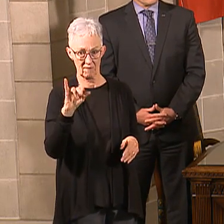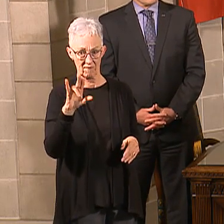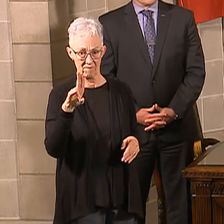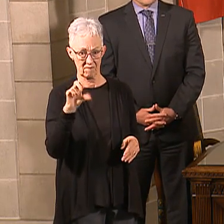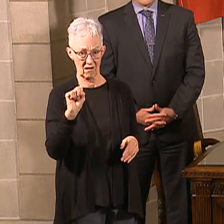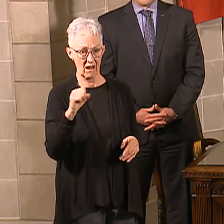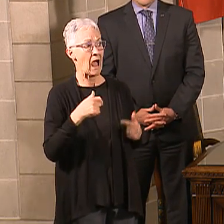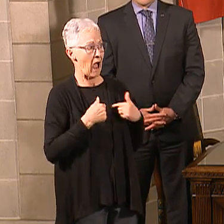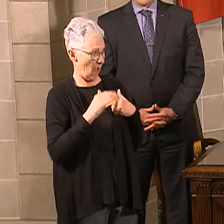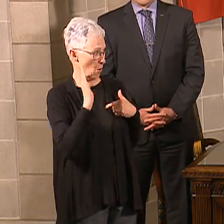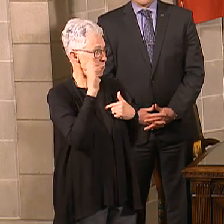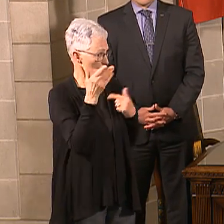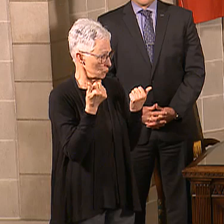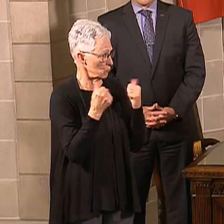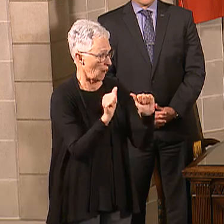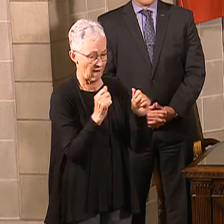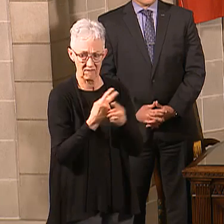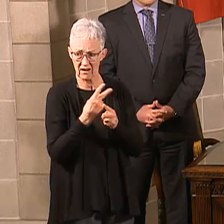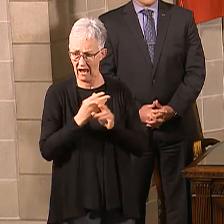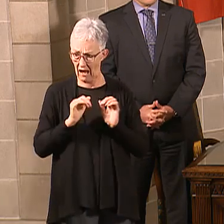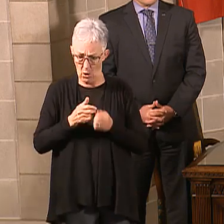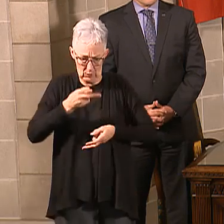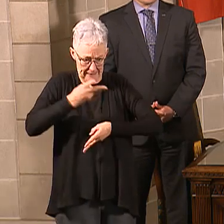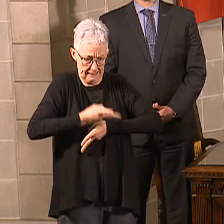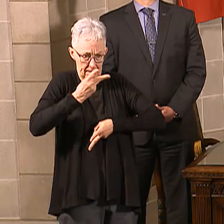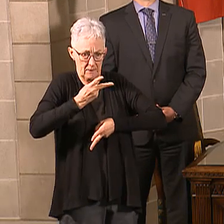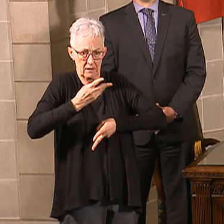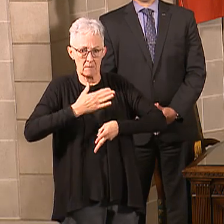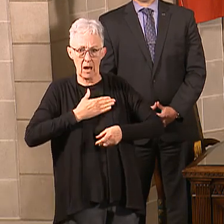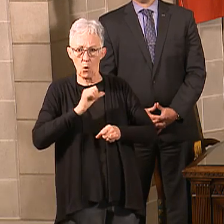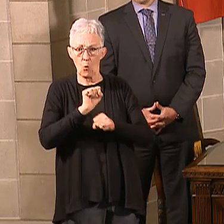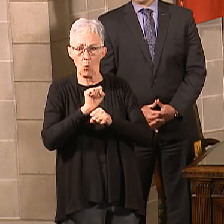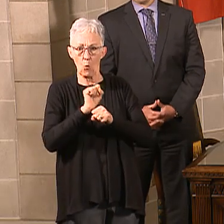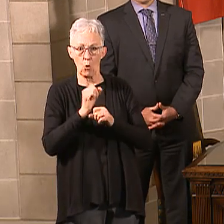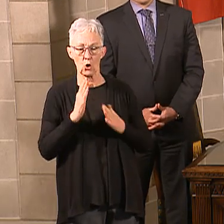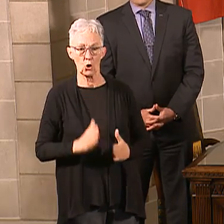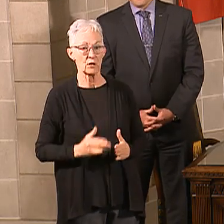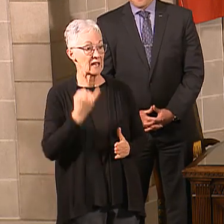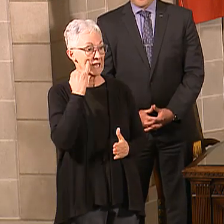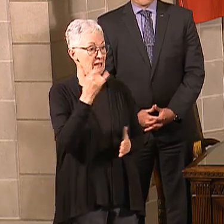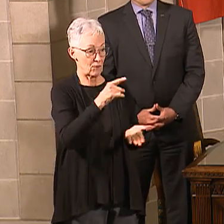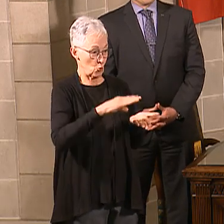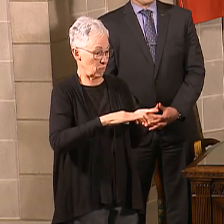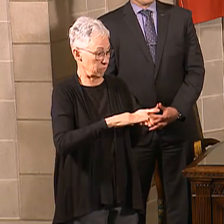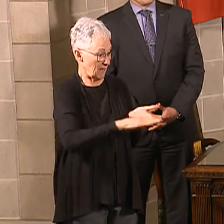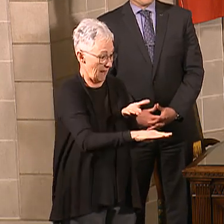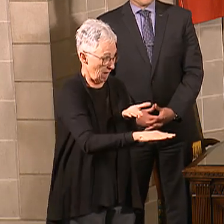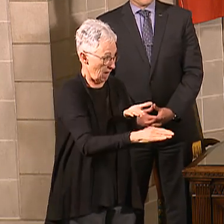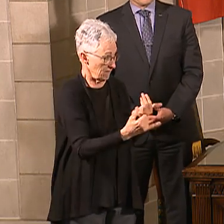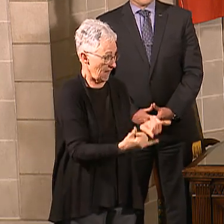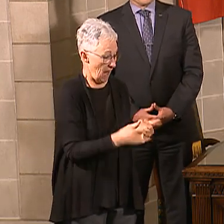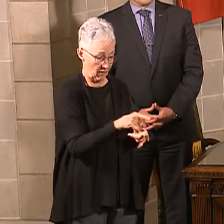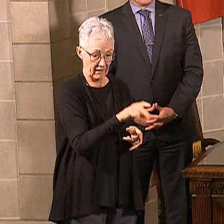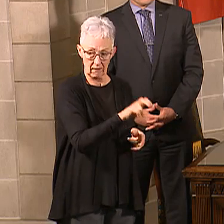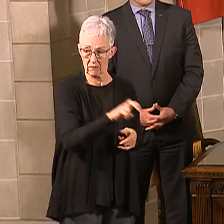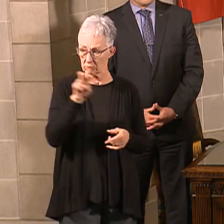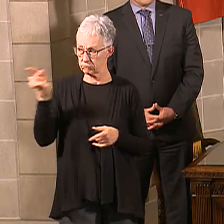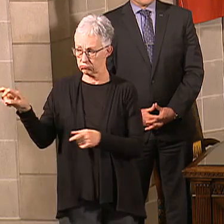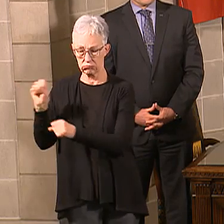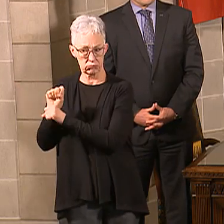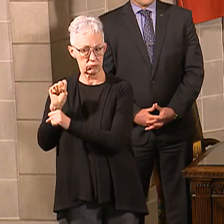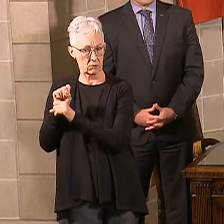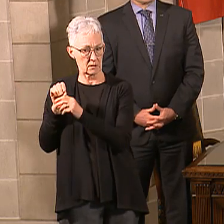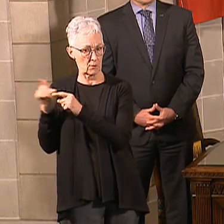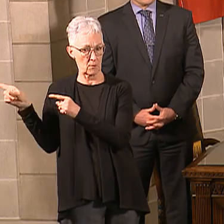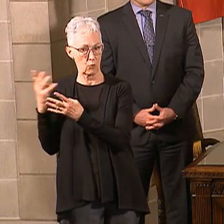workforce, because if you let those people go, we just may hire them in the Department of Corrections, right? And then you're going to lose opportunity to get that person. So I think it's good business